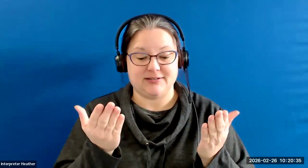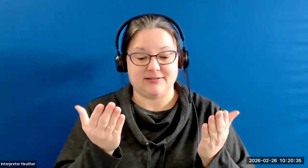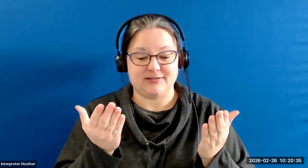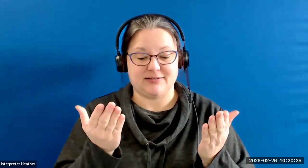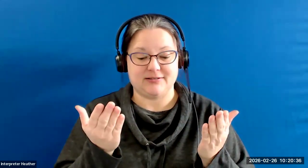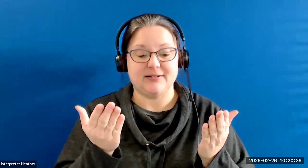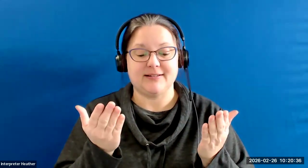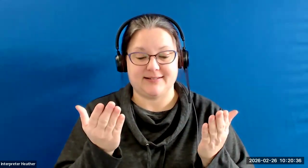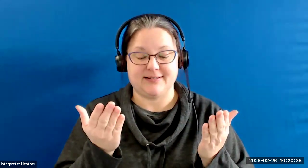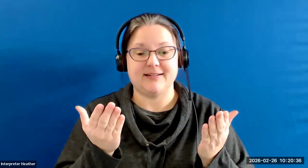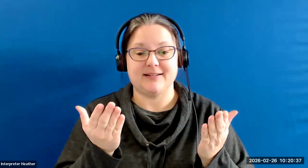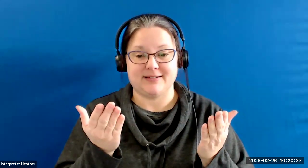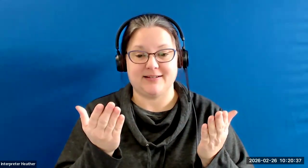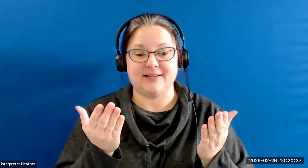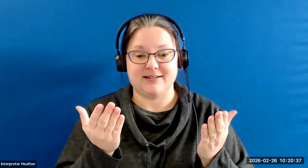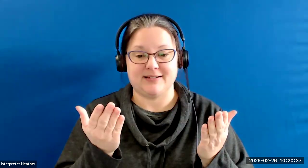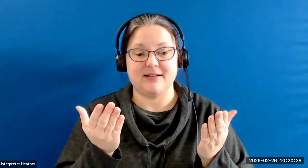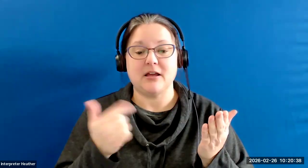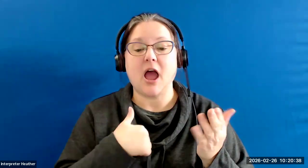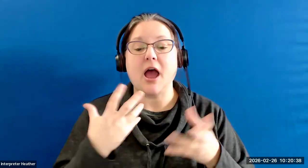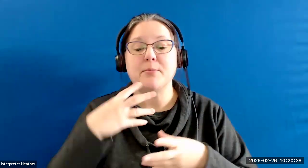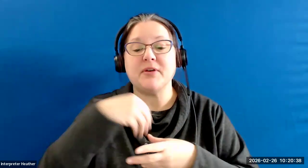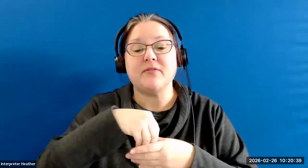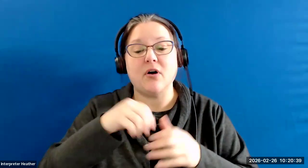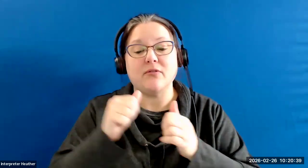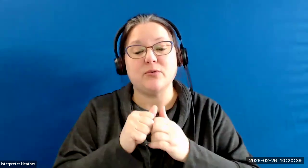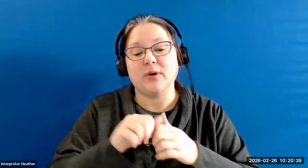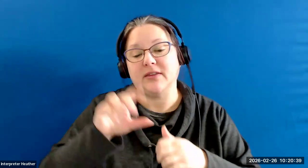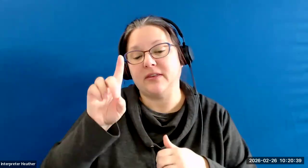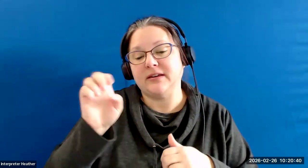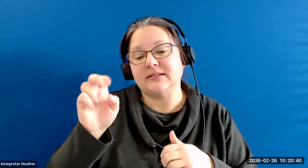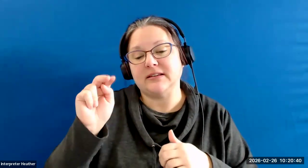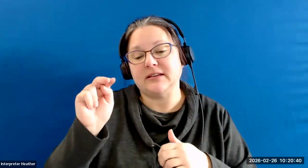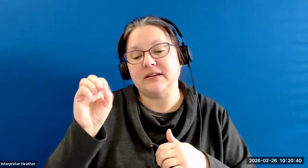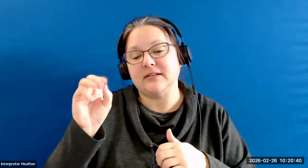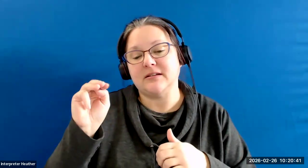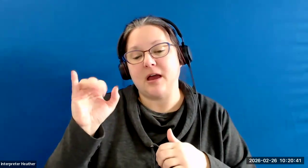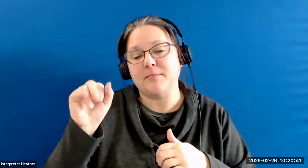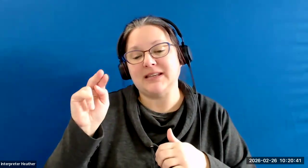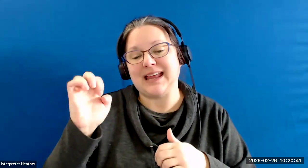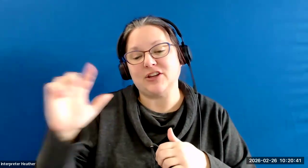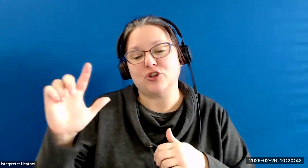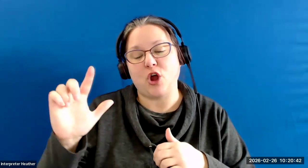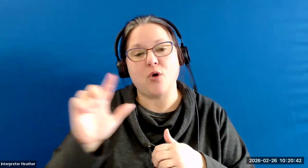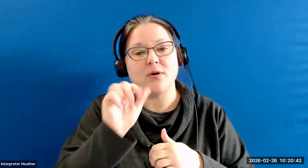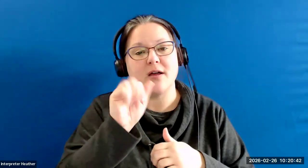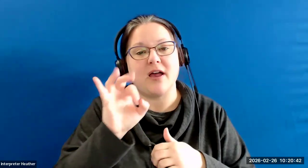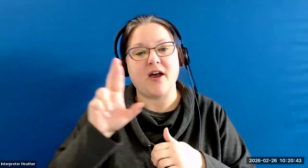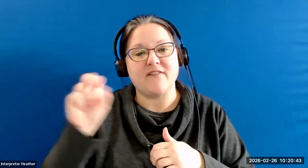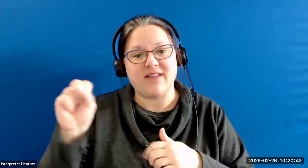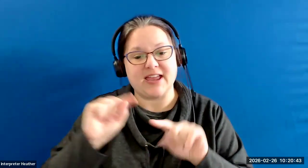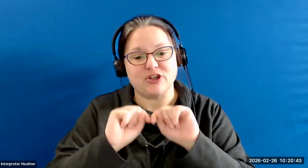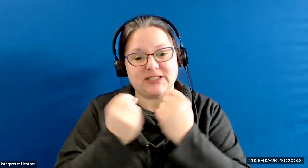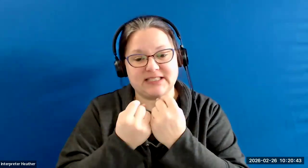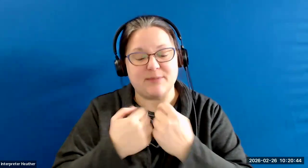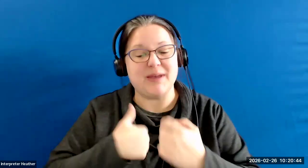am on denominational affairs team and have recently fractured my femur, so